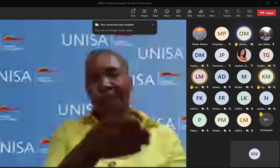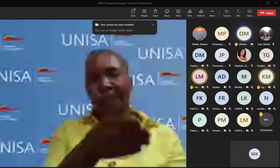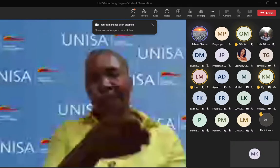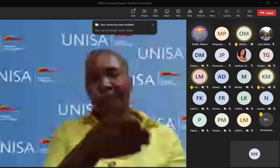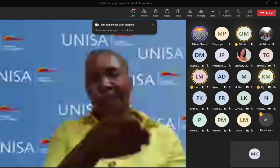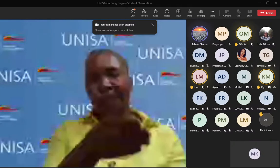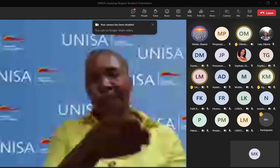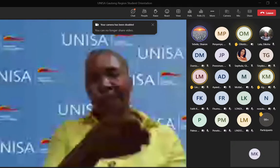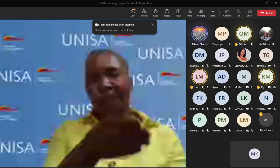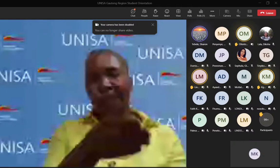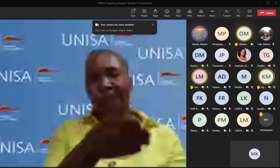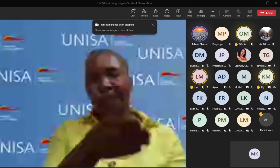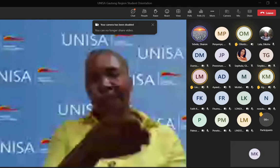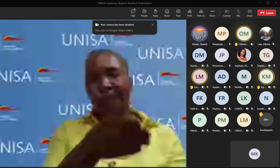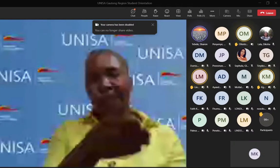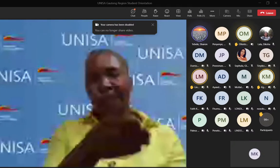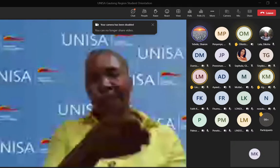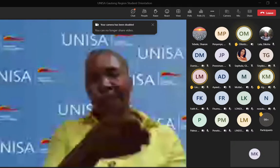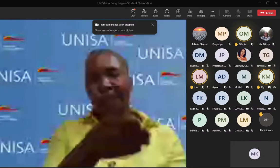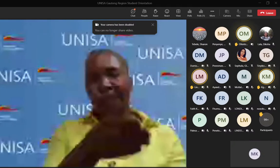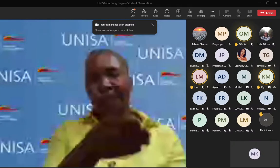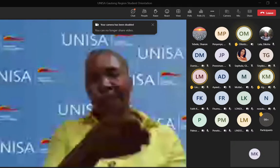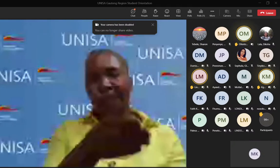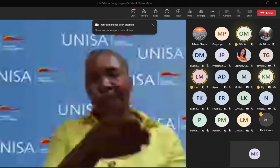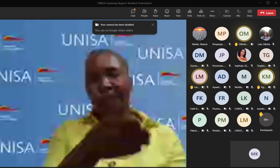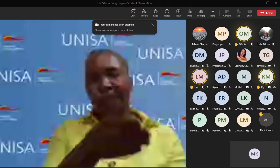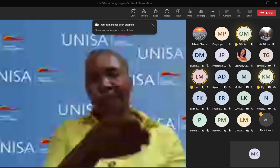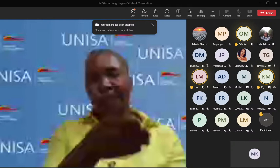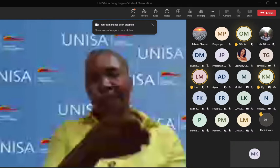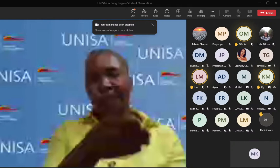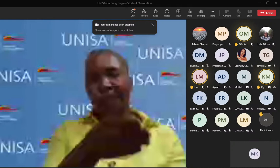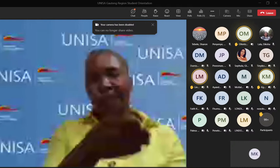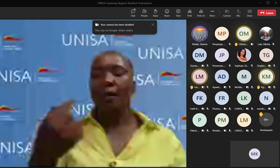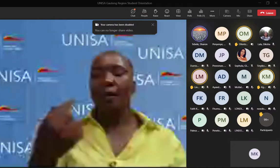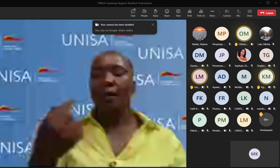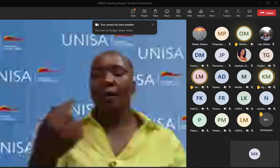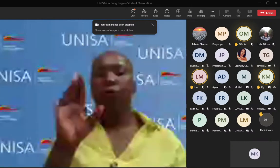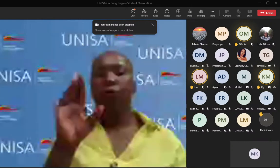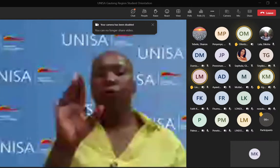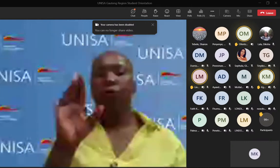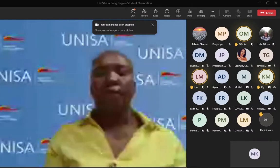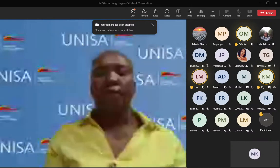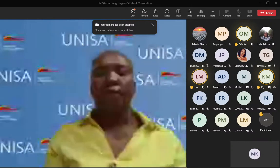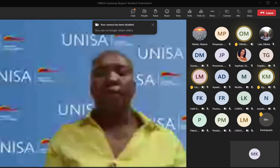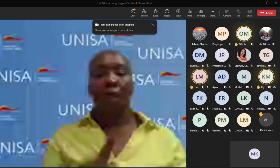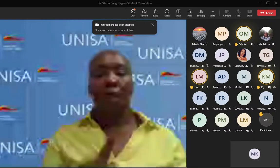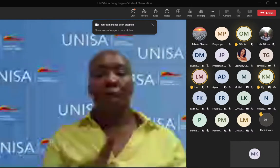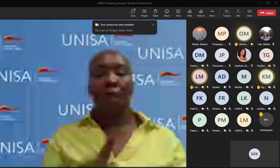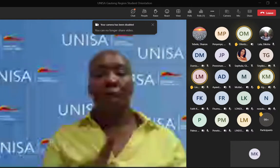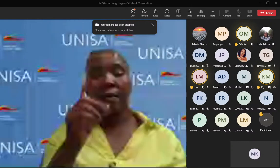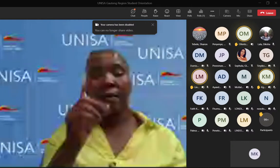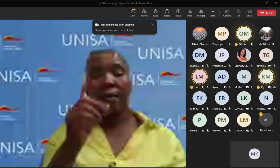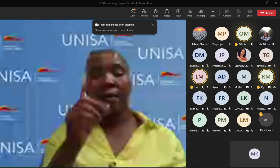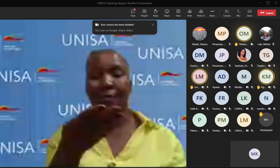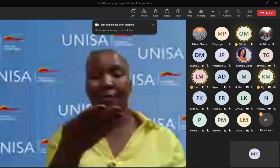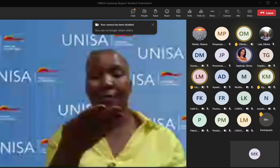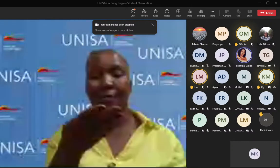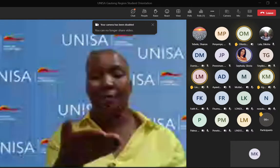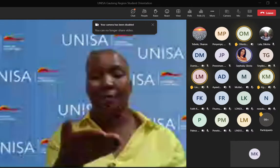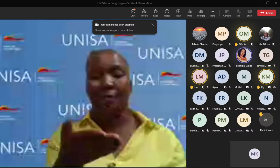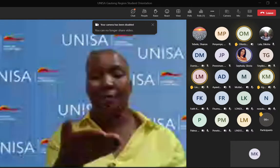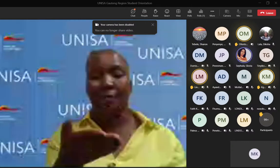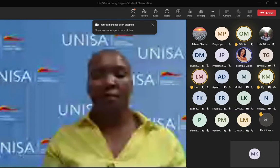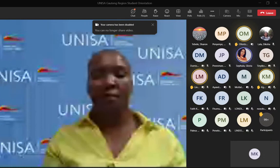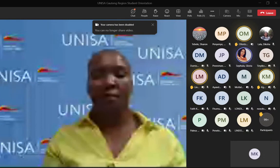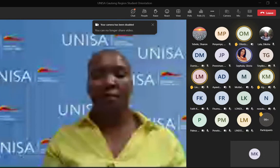all right um how's Gloria um you want to add on that all right I was